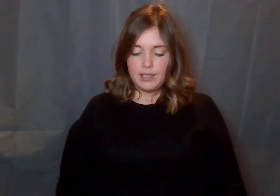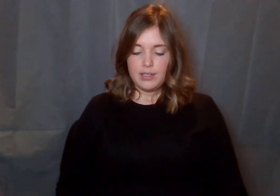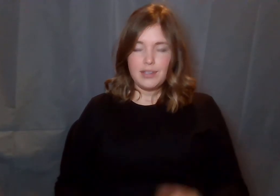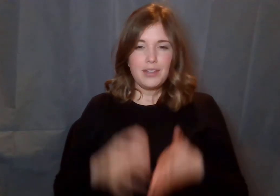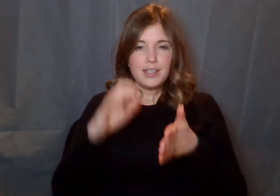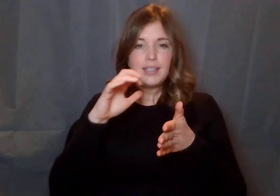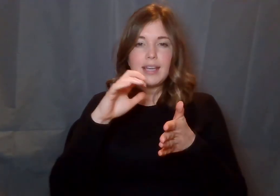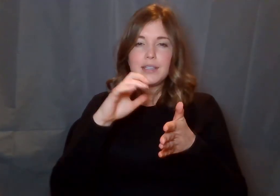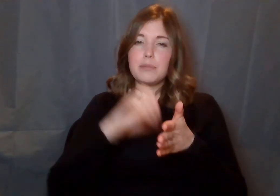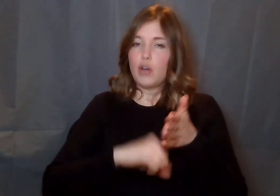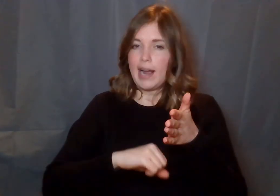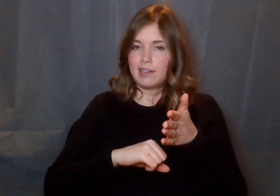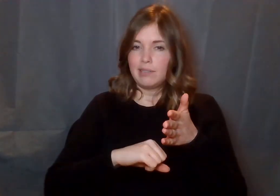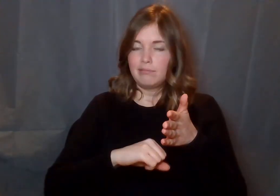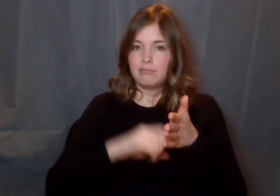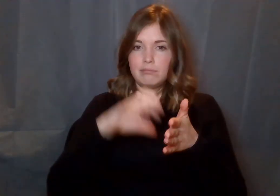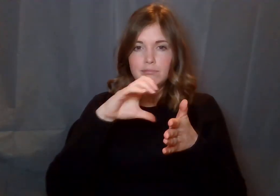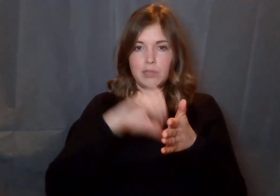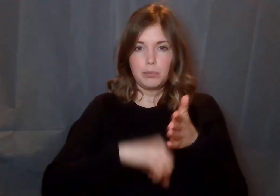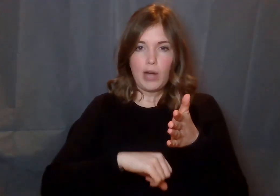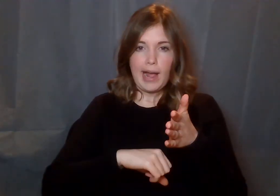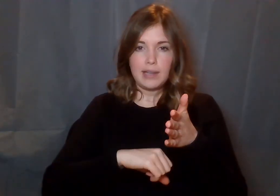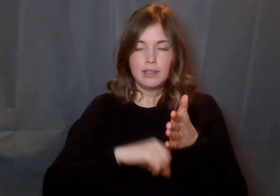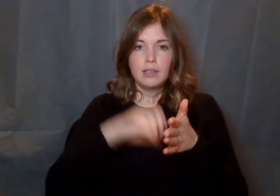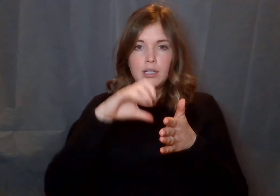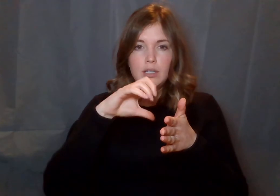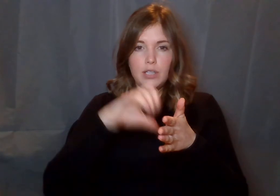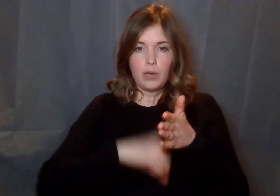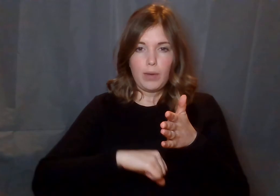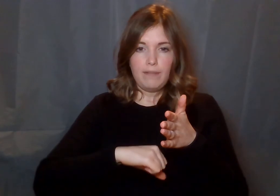Deductions. So this is like subtract. Subtract, take it away